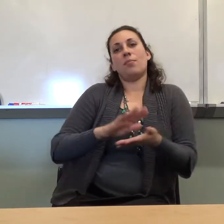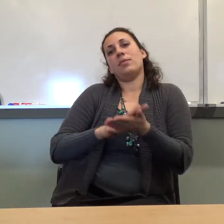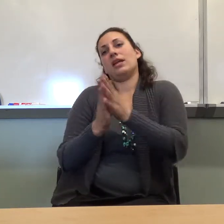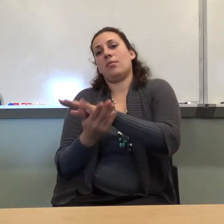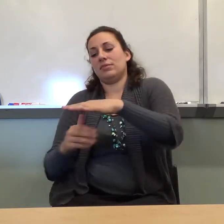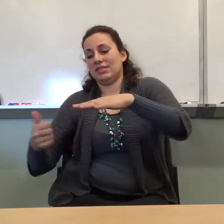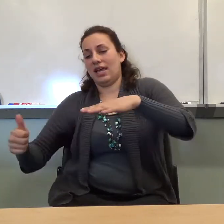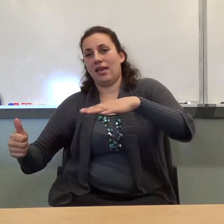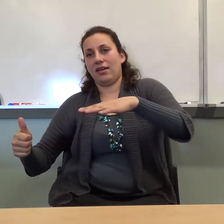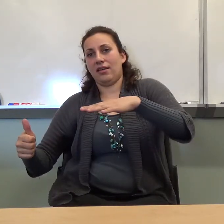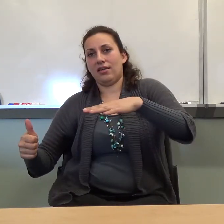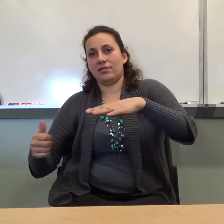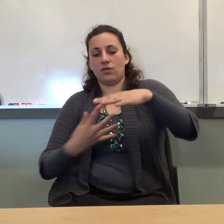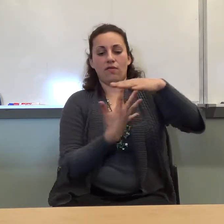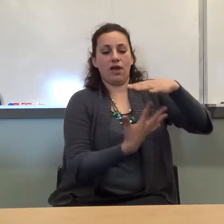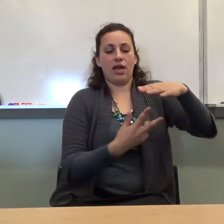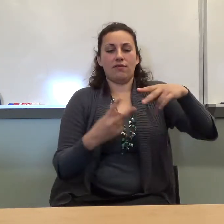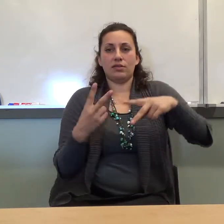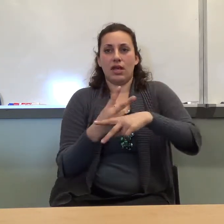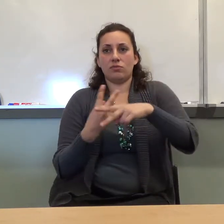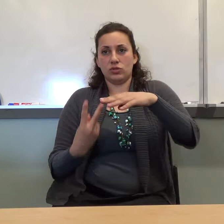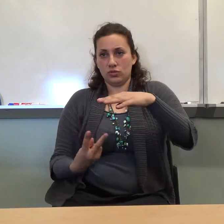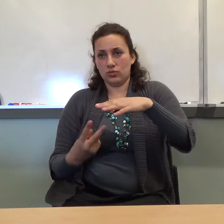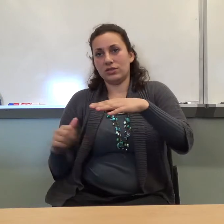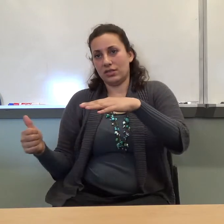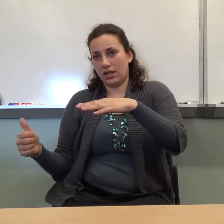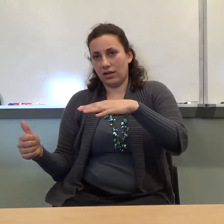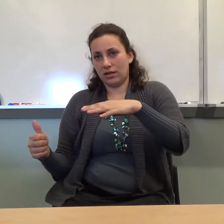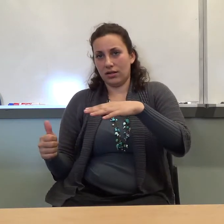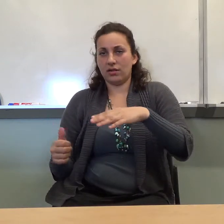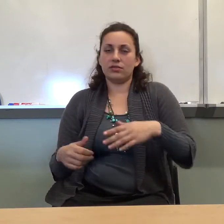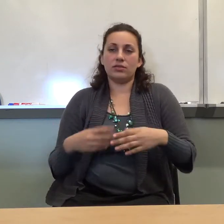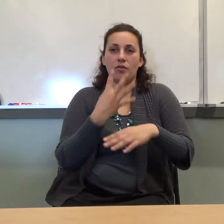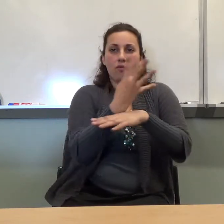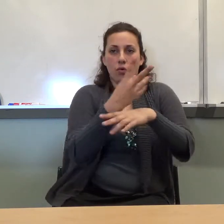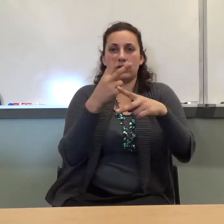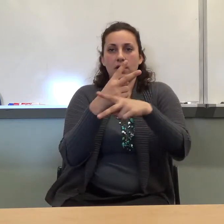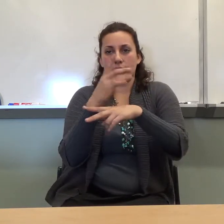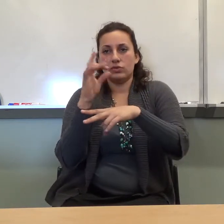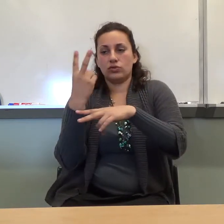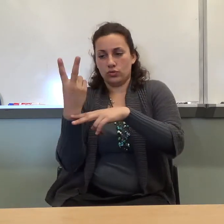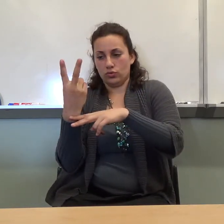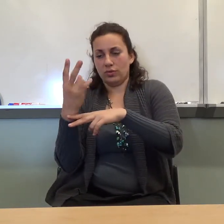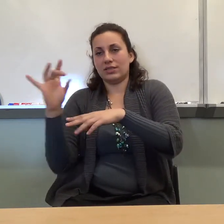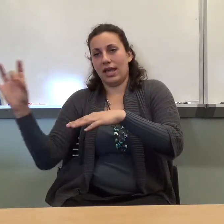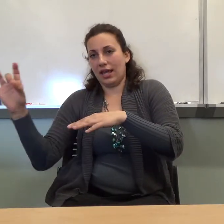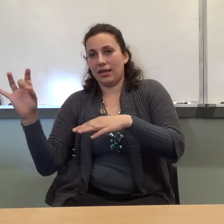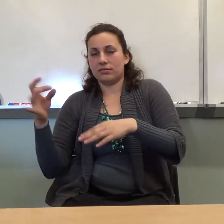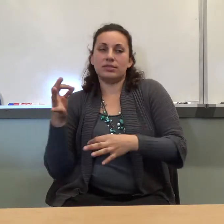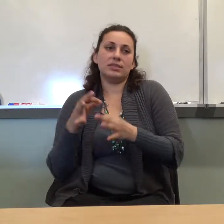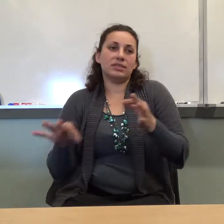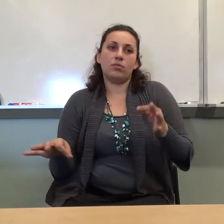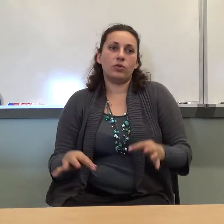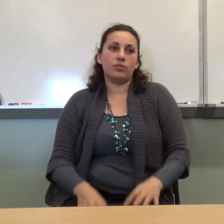is, that's 8 in the 10th position. So 8/10 is that. It's very simple. It's just place value stuff.